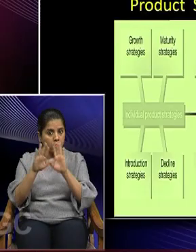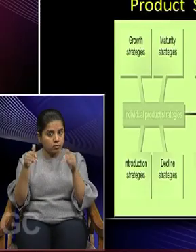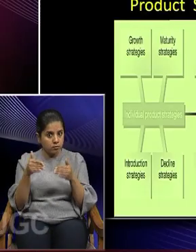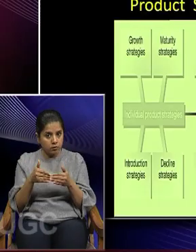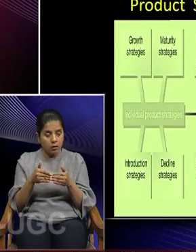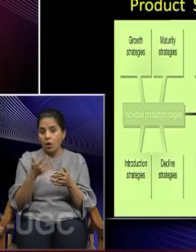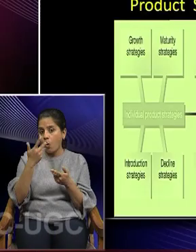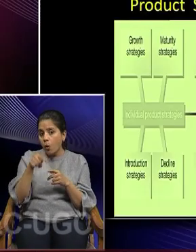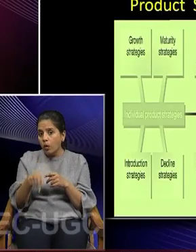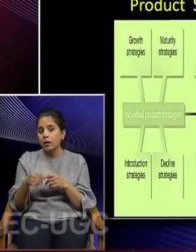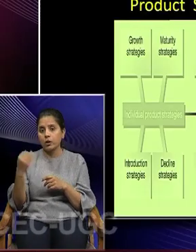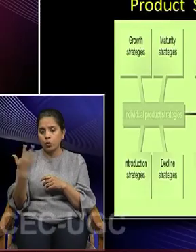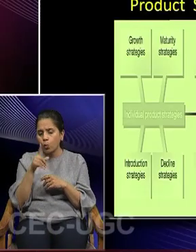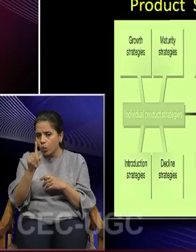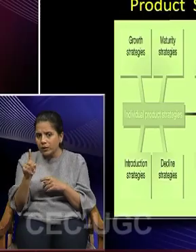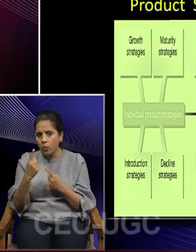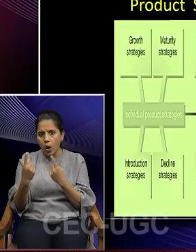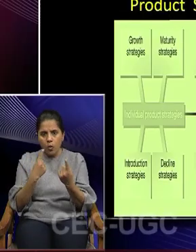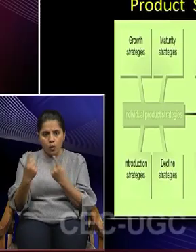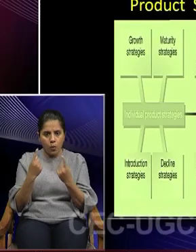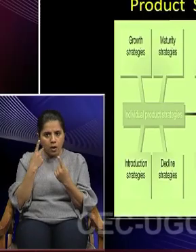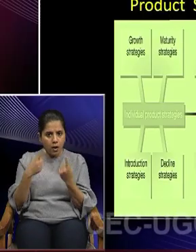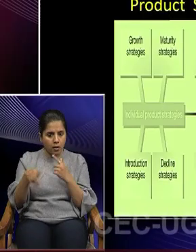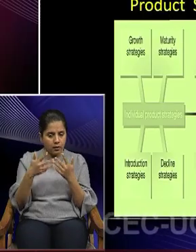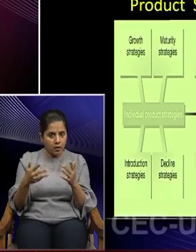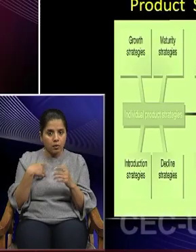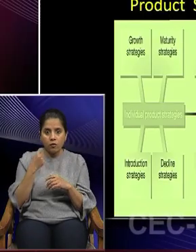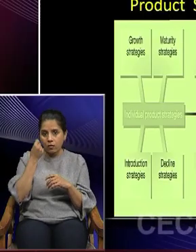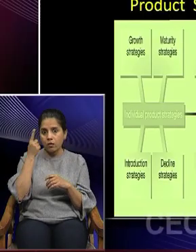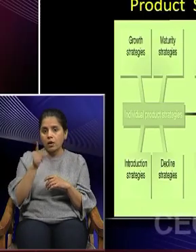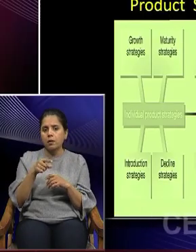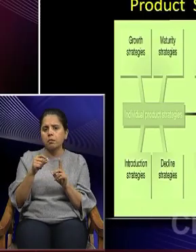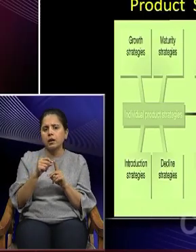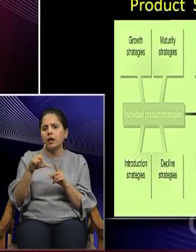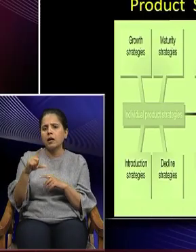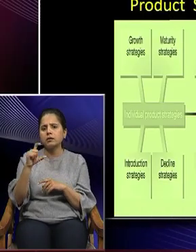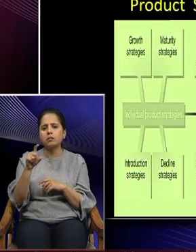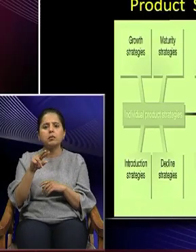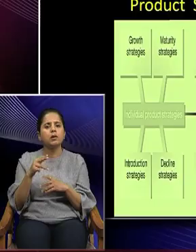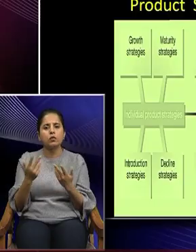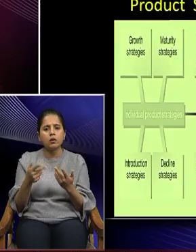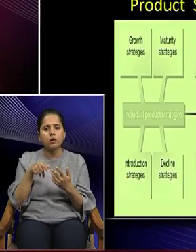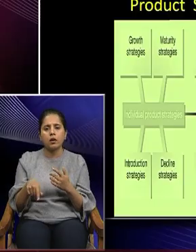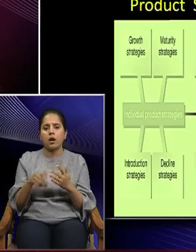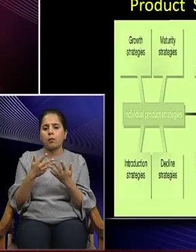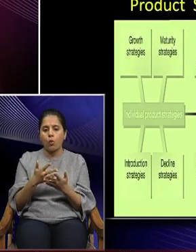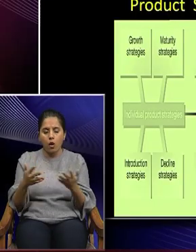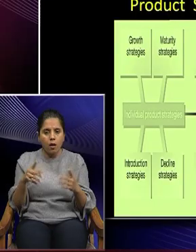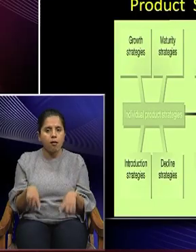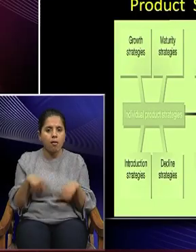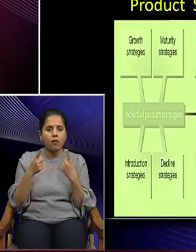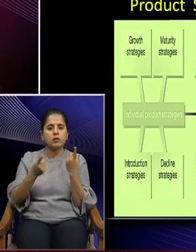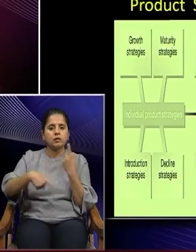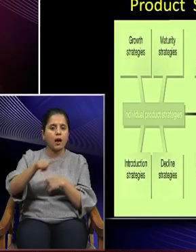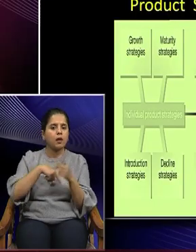the individual product level, we have to first understand what is PLC, what is product life cycle.